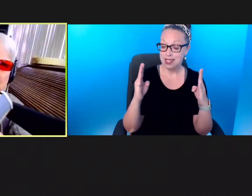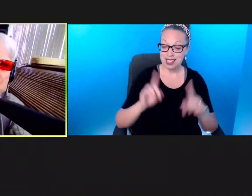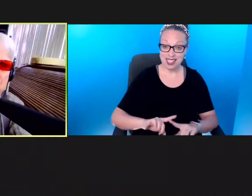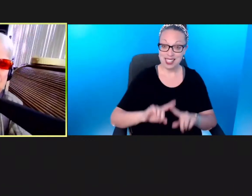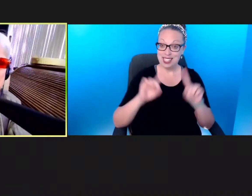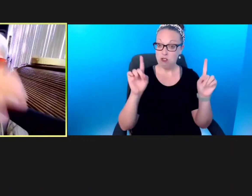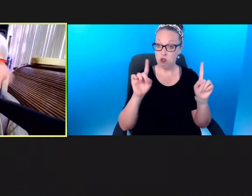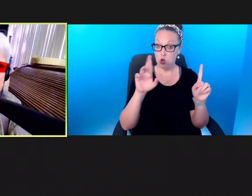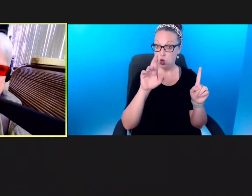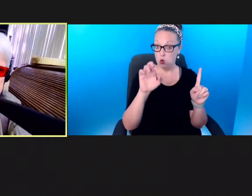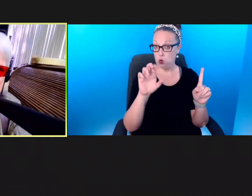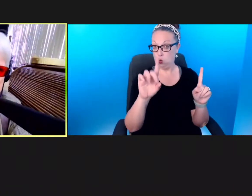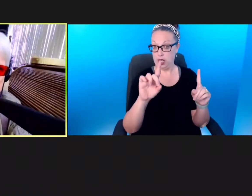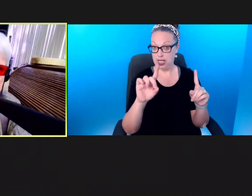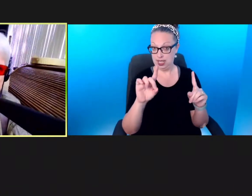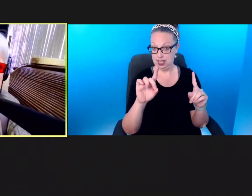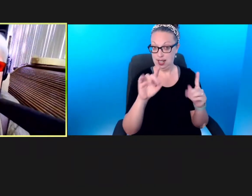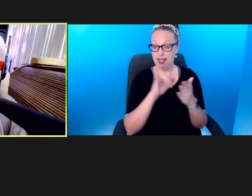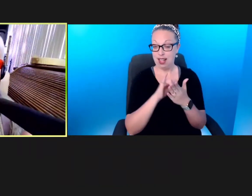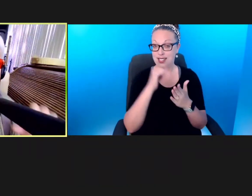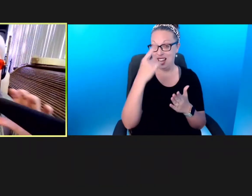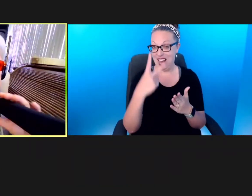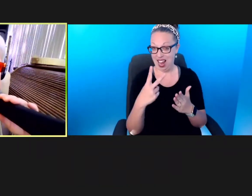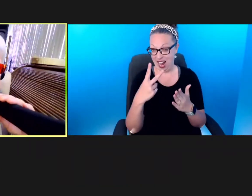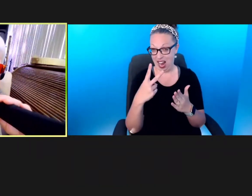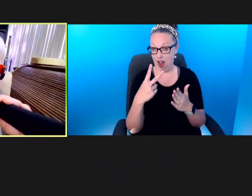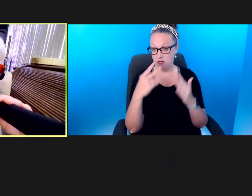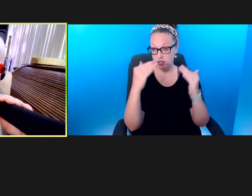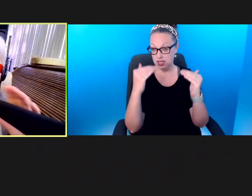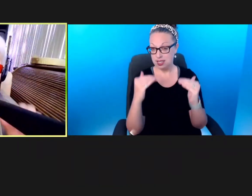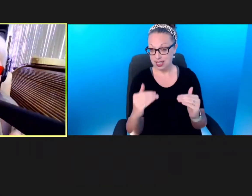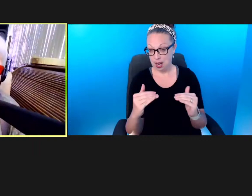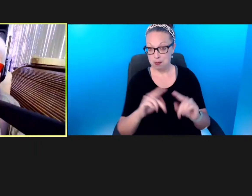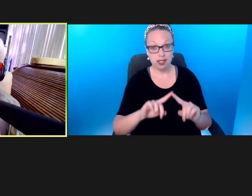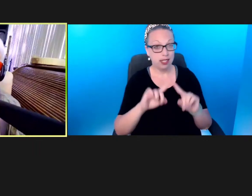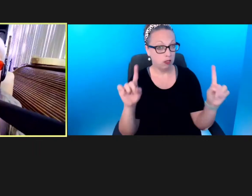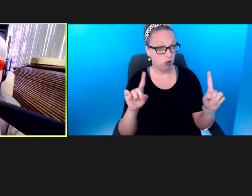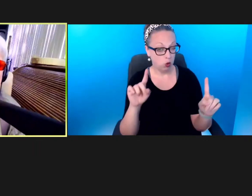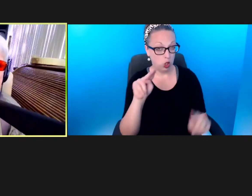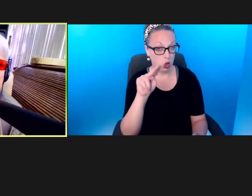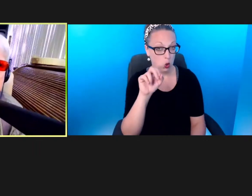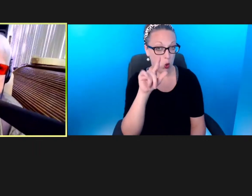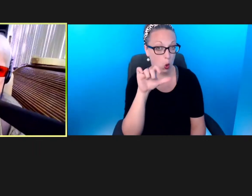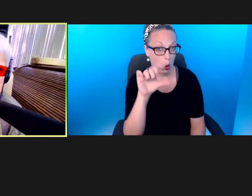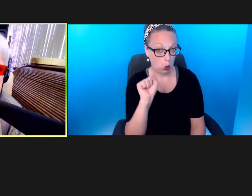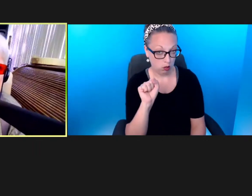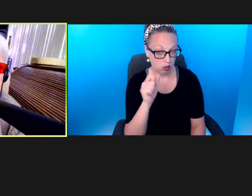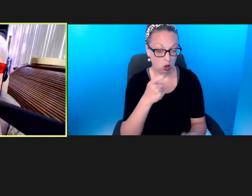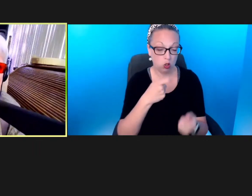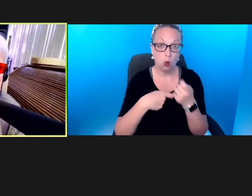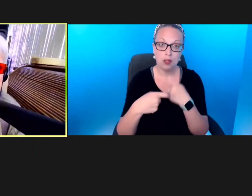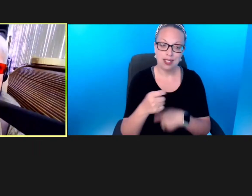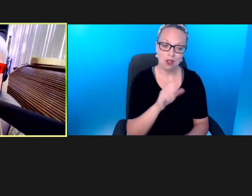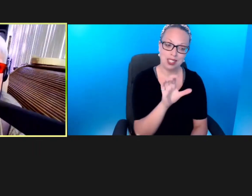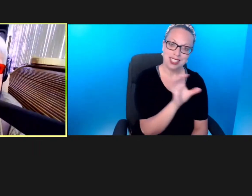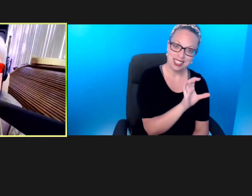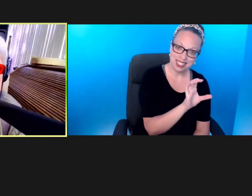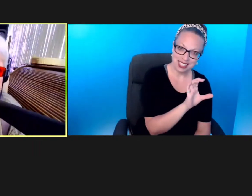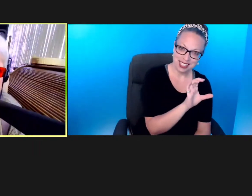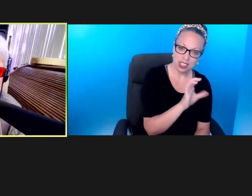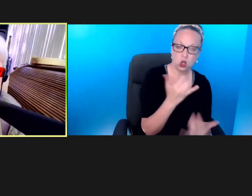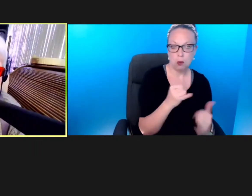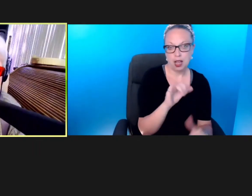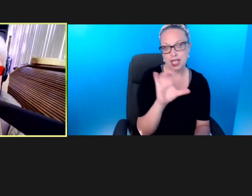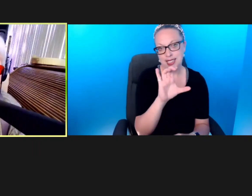reed bed that's half a step different. So it's, rather than playing the C, you'd be playing